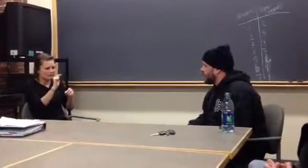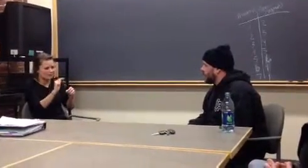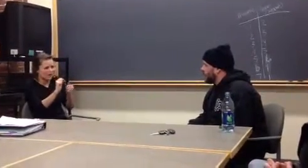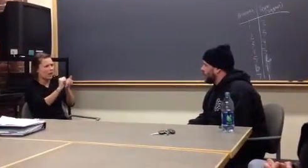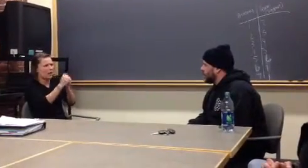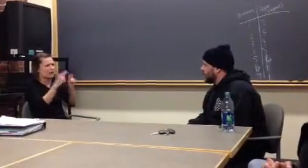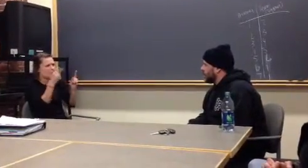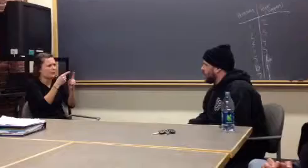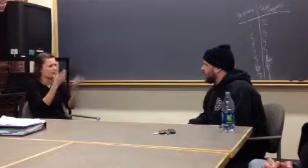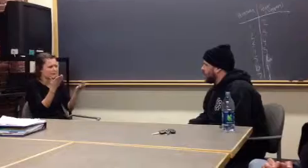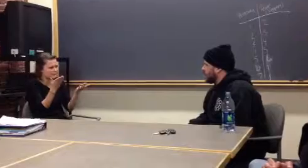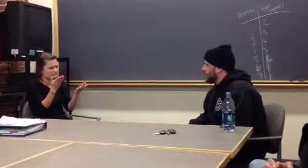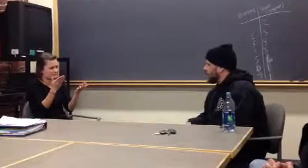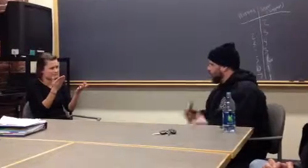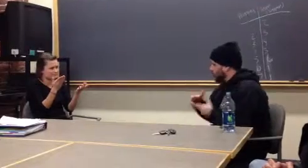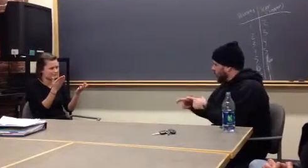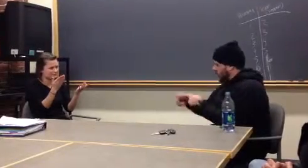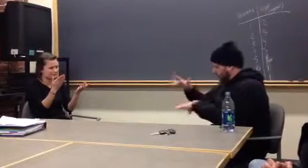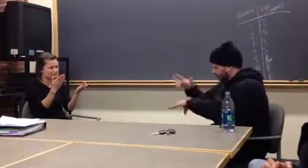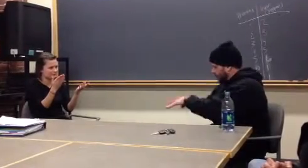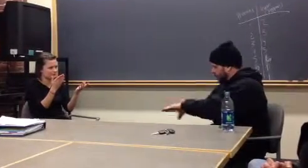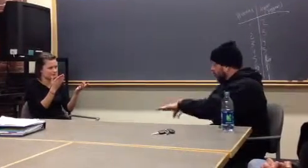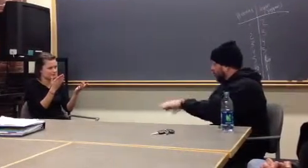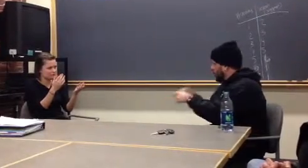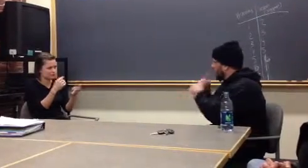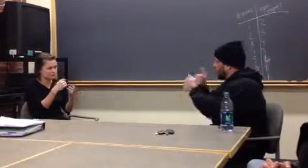points? How do you get a touchdown?